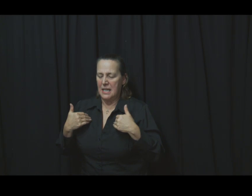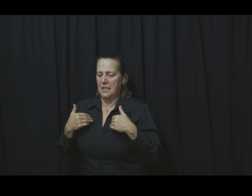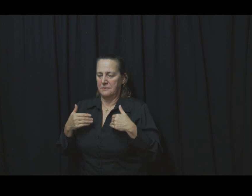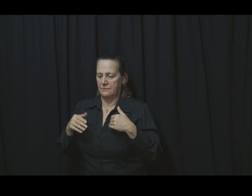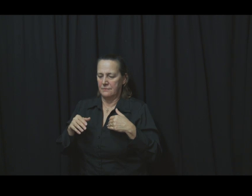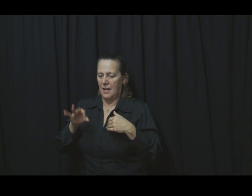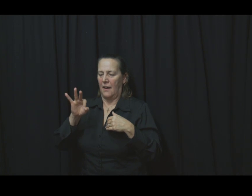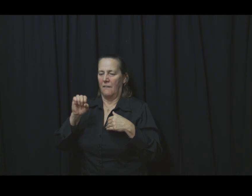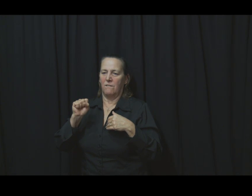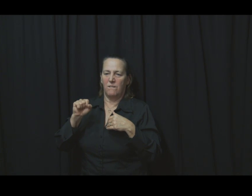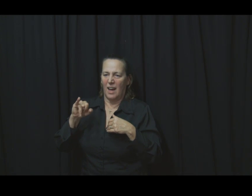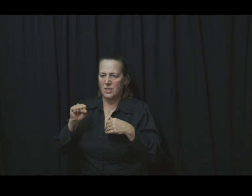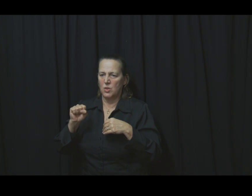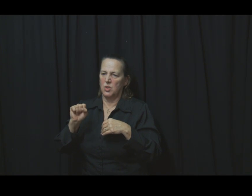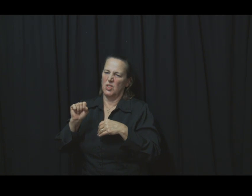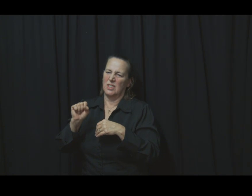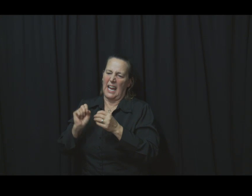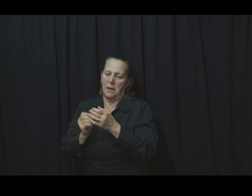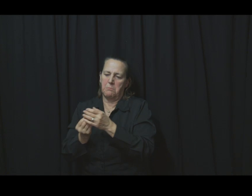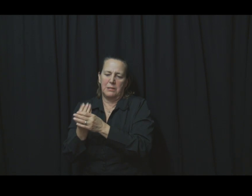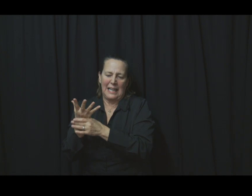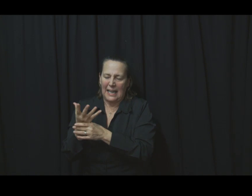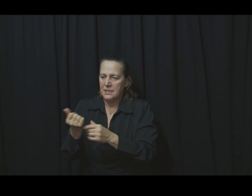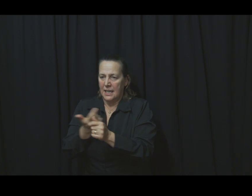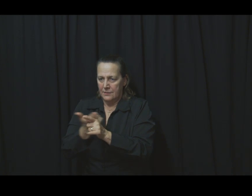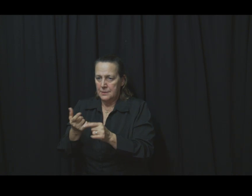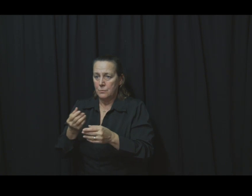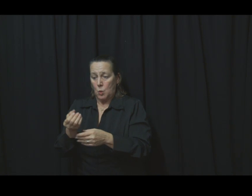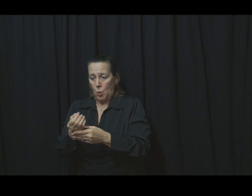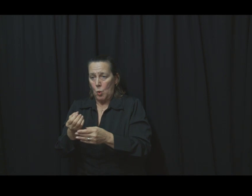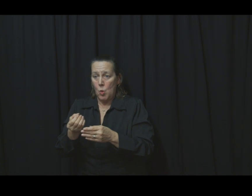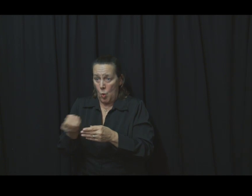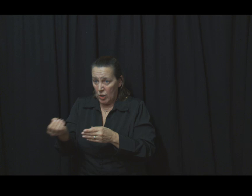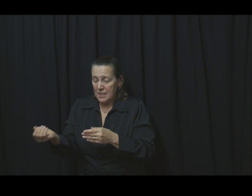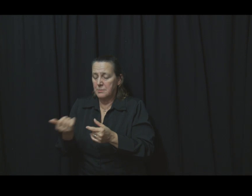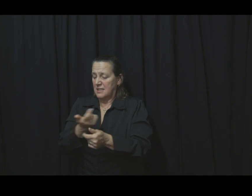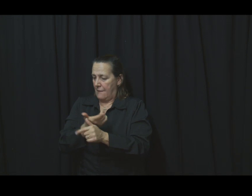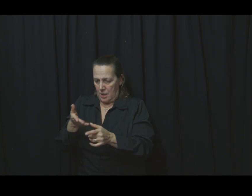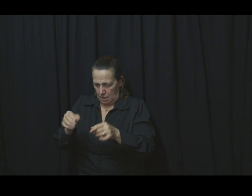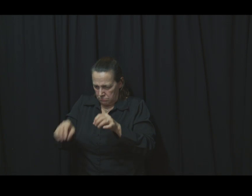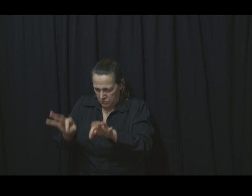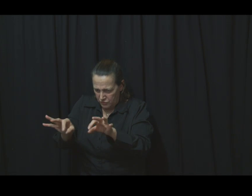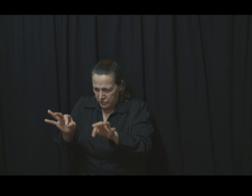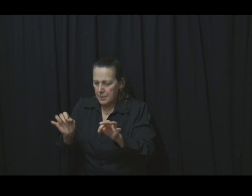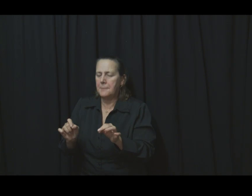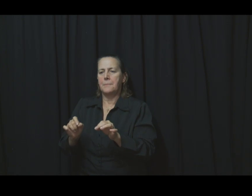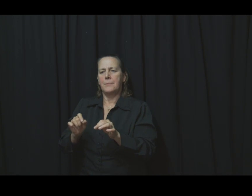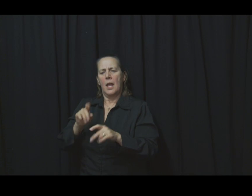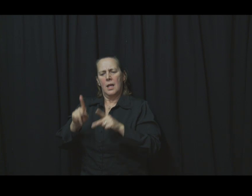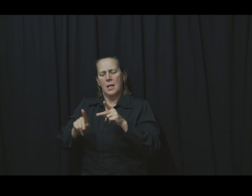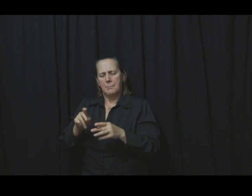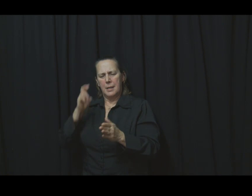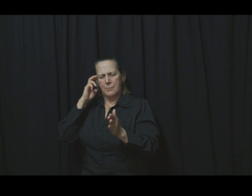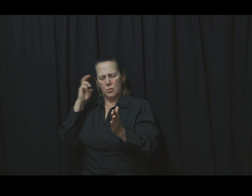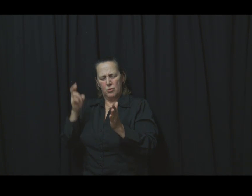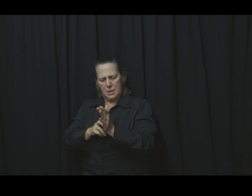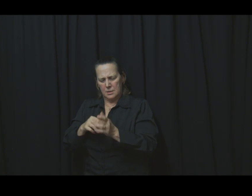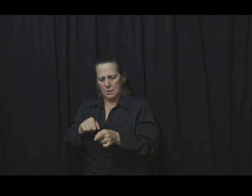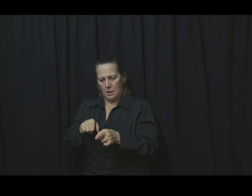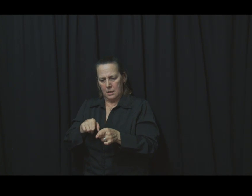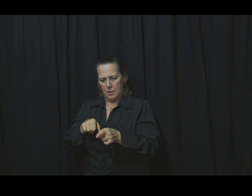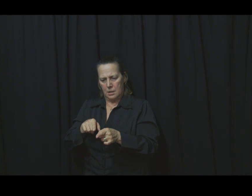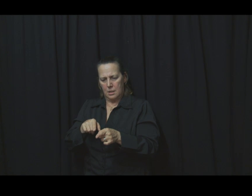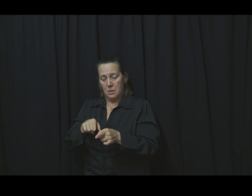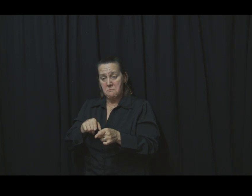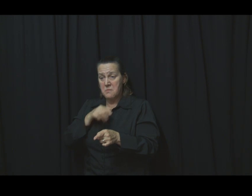there, ferns, so on, organisms, animals, fish that were recognized. And people realized that if this, with the age of the